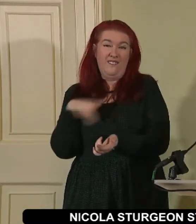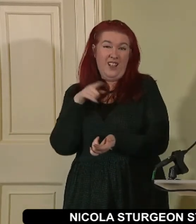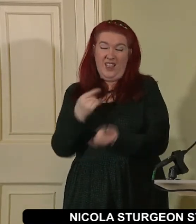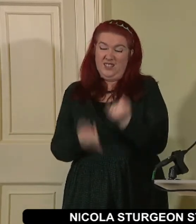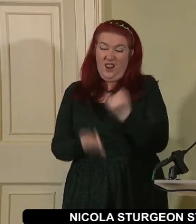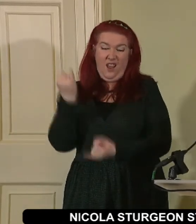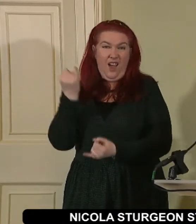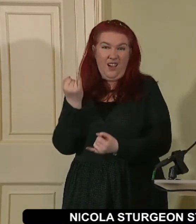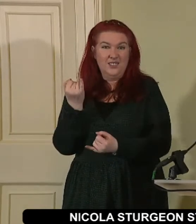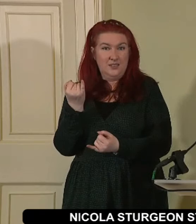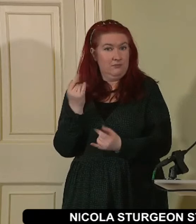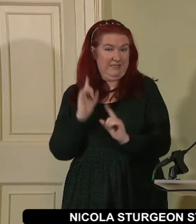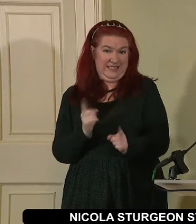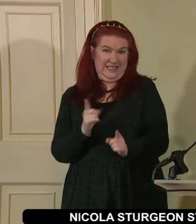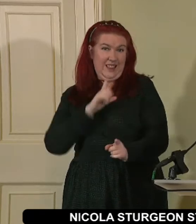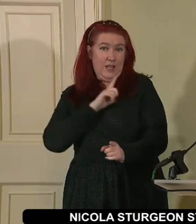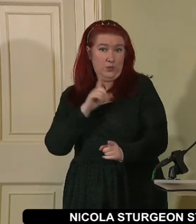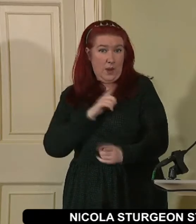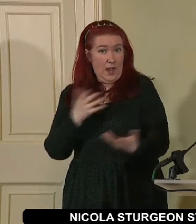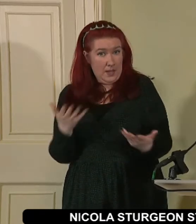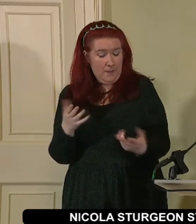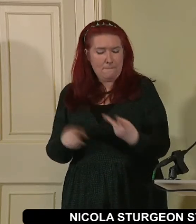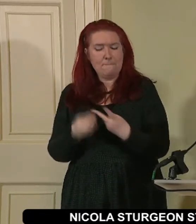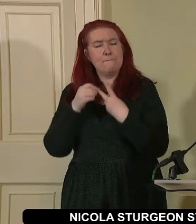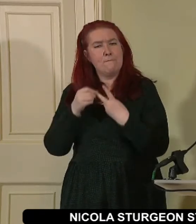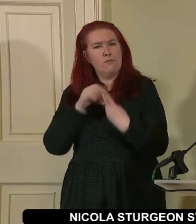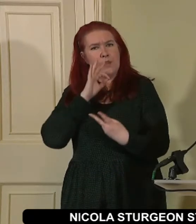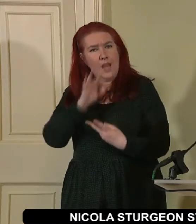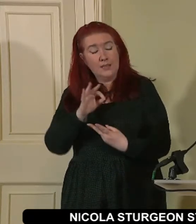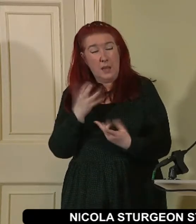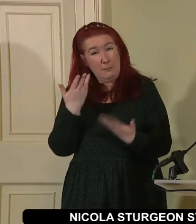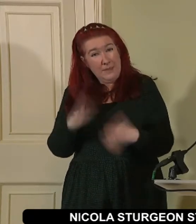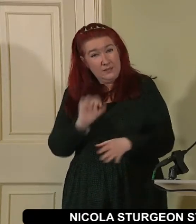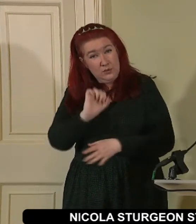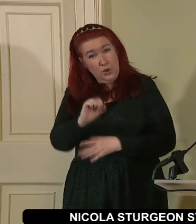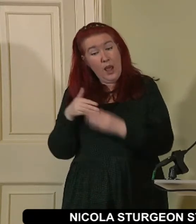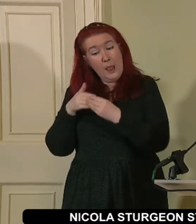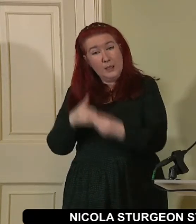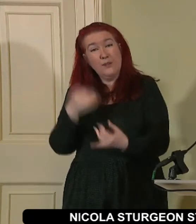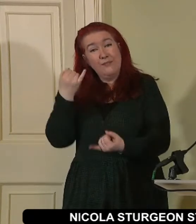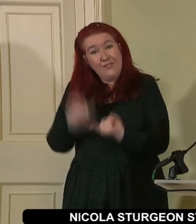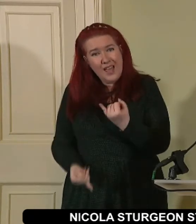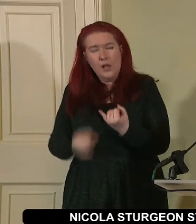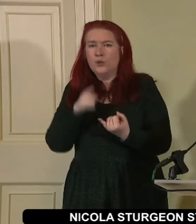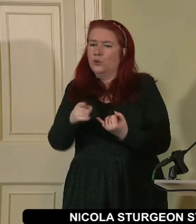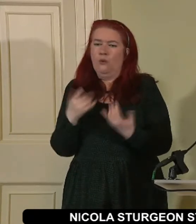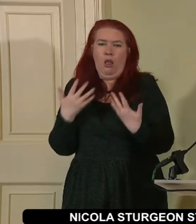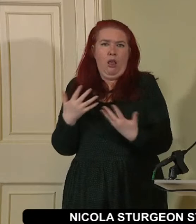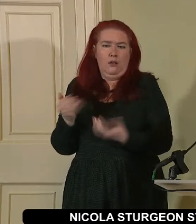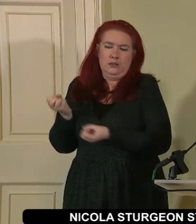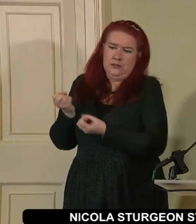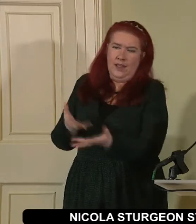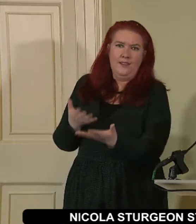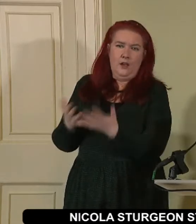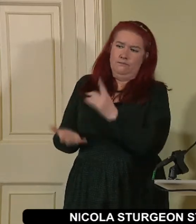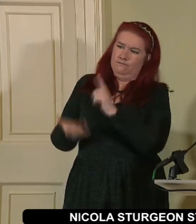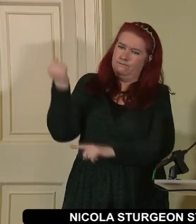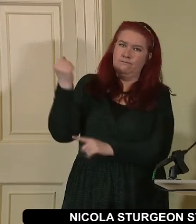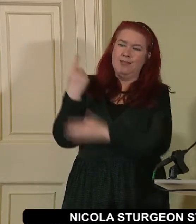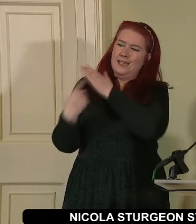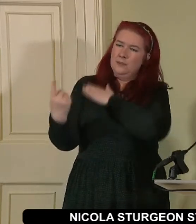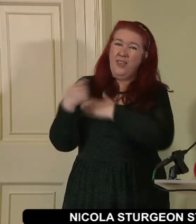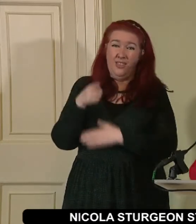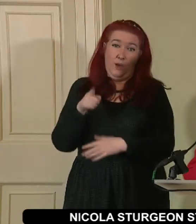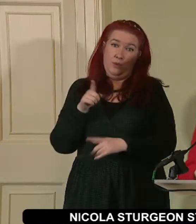camel's back here? And second of all, has it been a failure of your leadership not to have delivered independence, since that was your